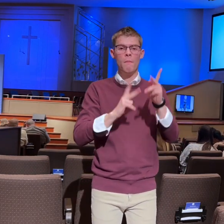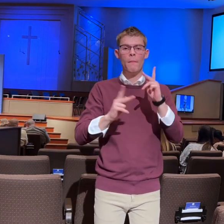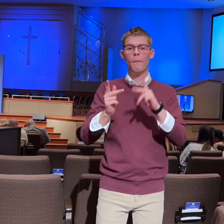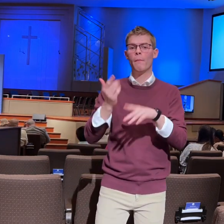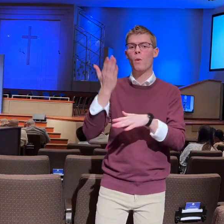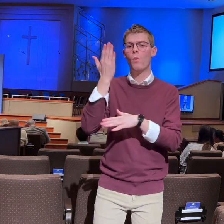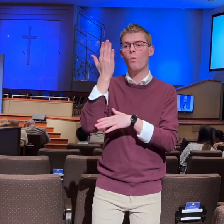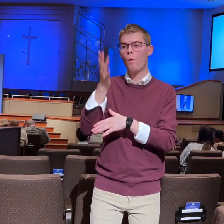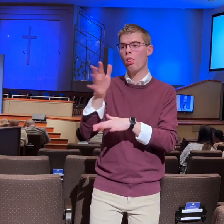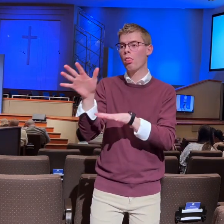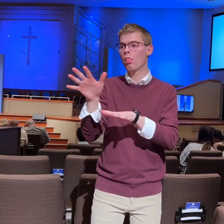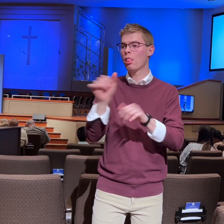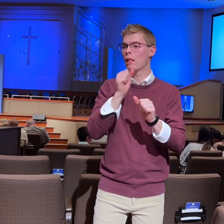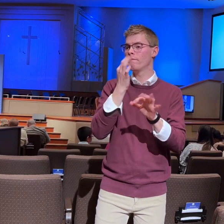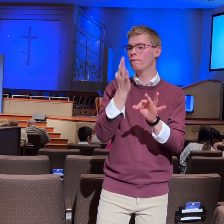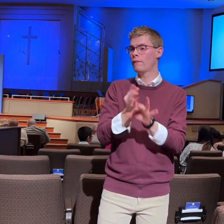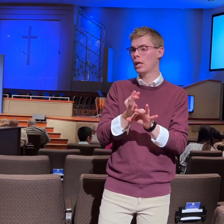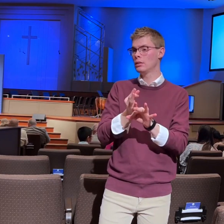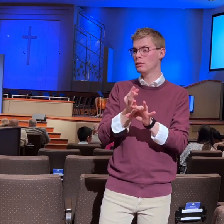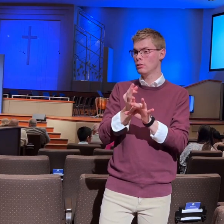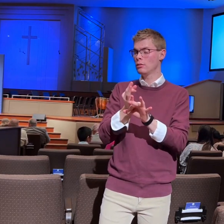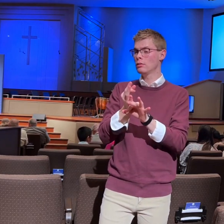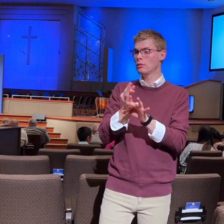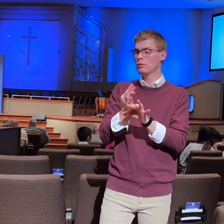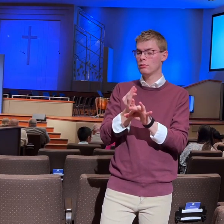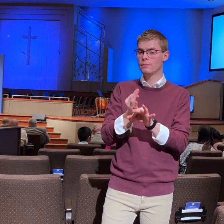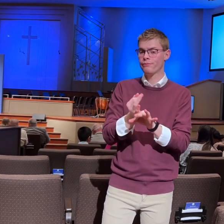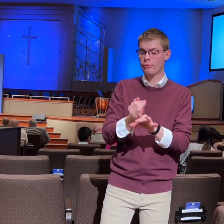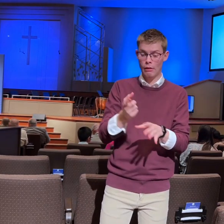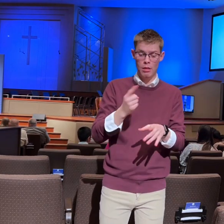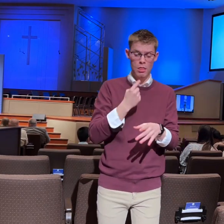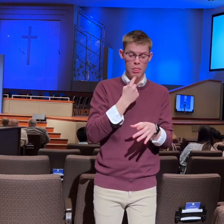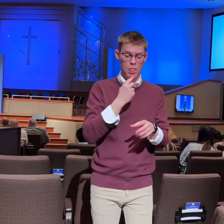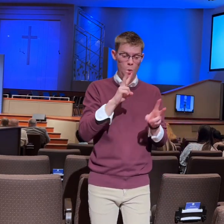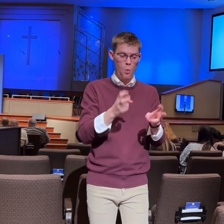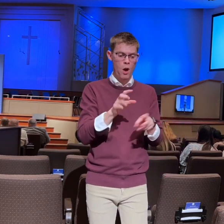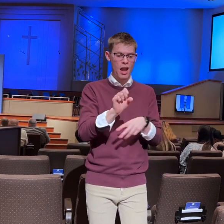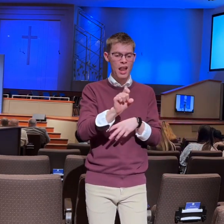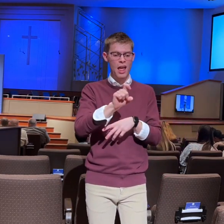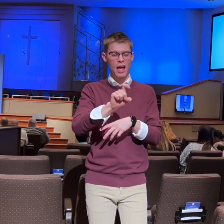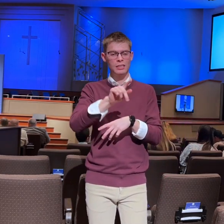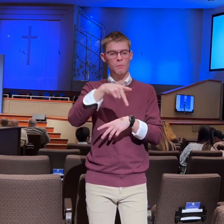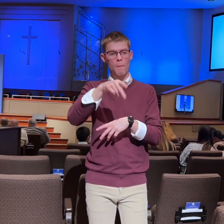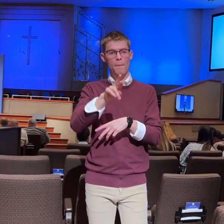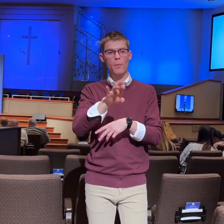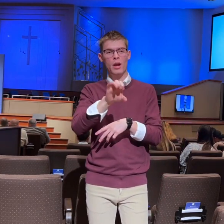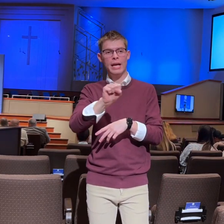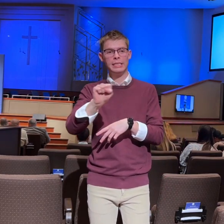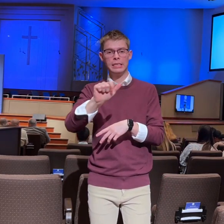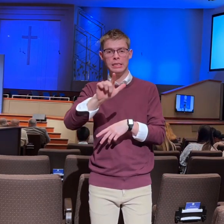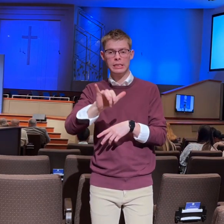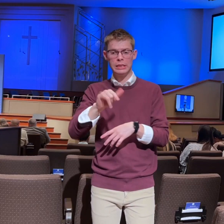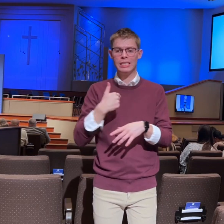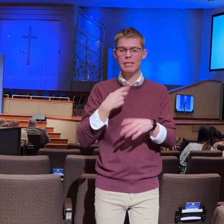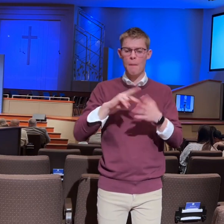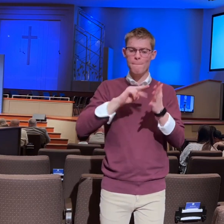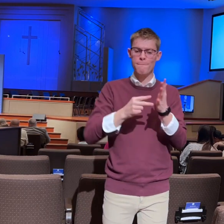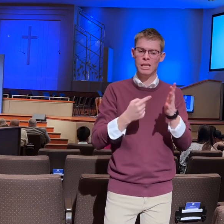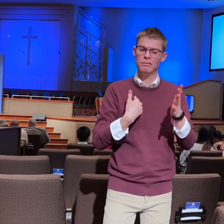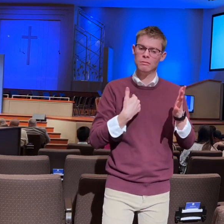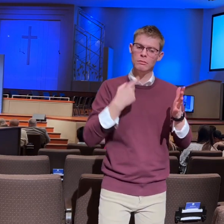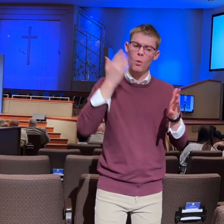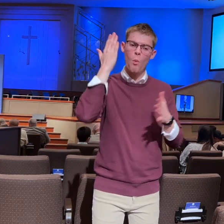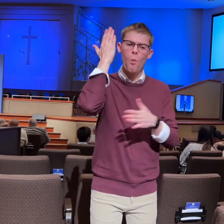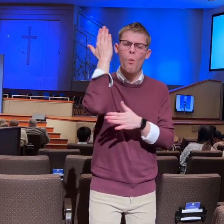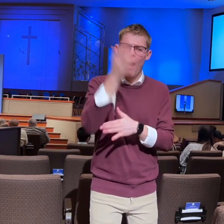the faith. The Word expressly says this is clear. It is in direct terms. There will be those that depart, which means